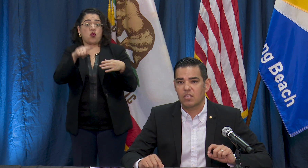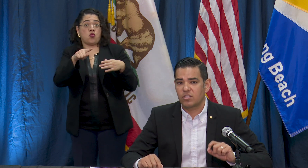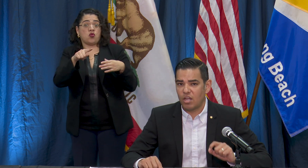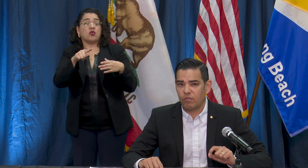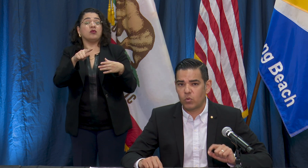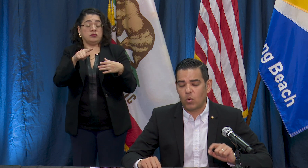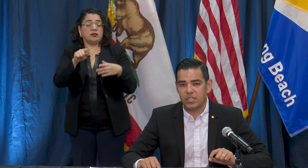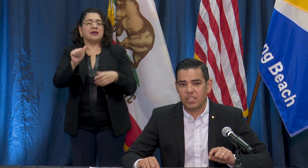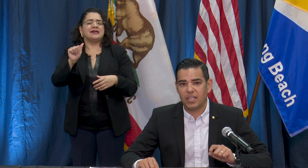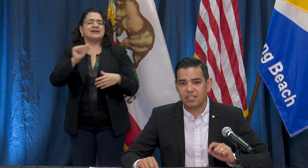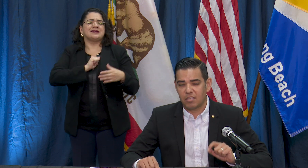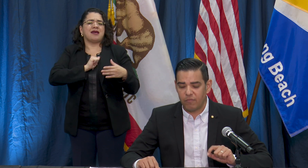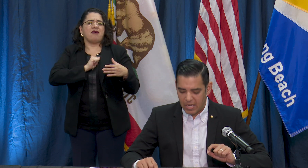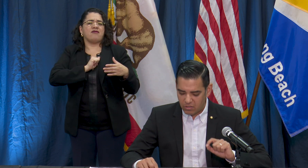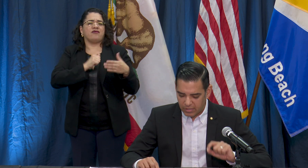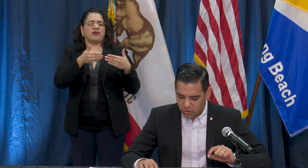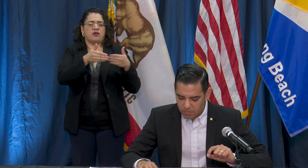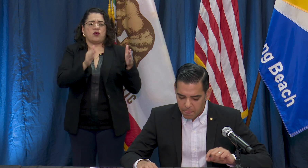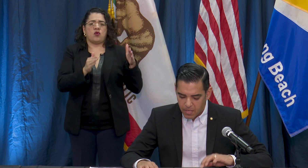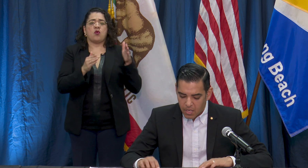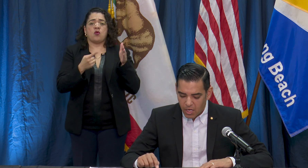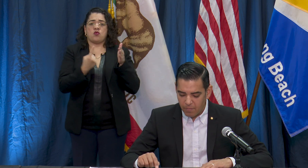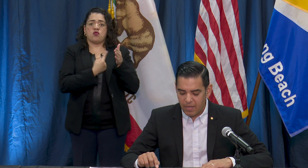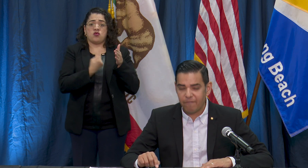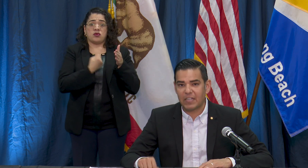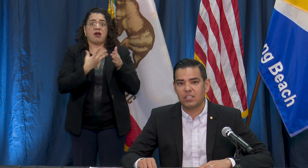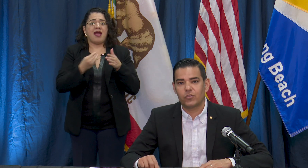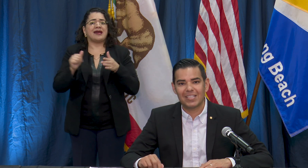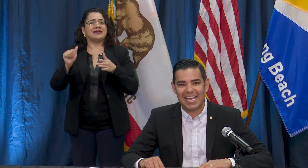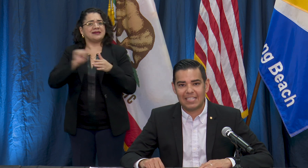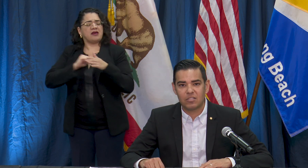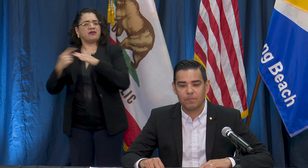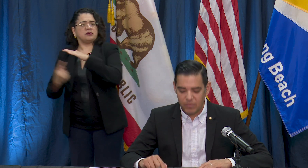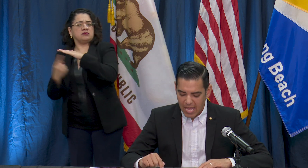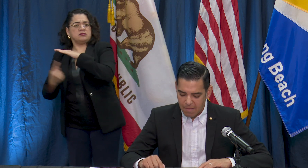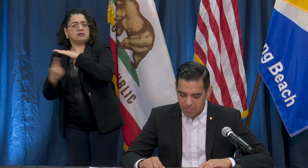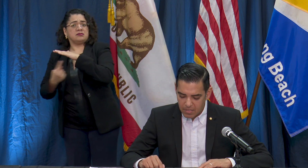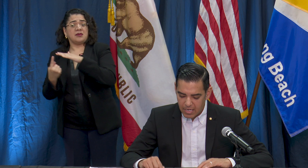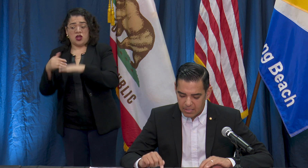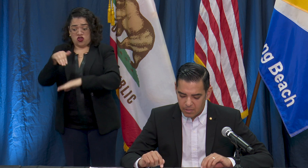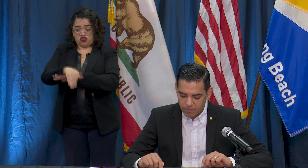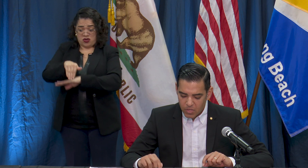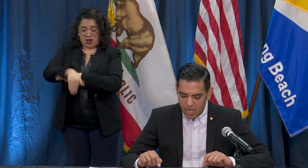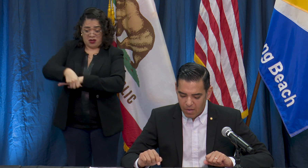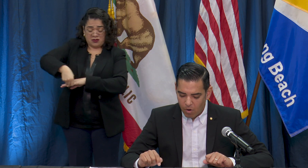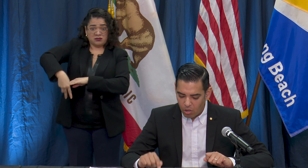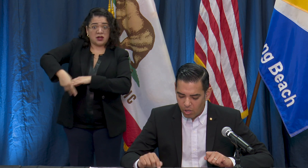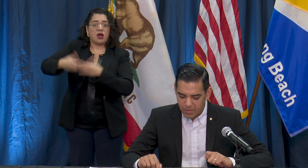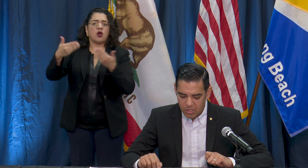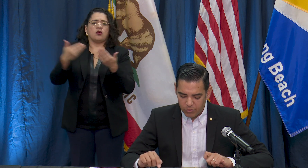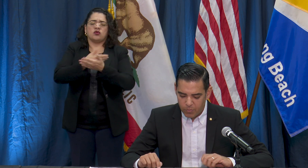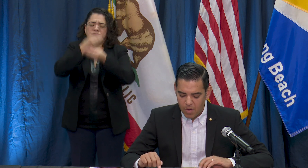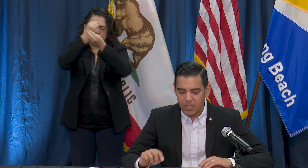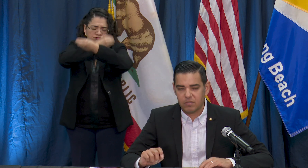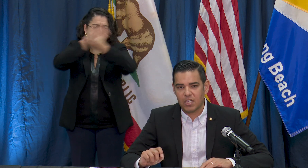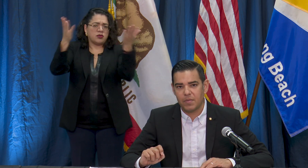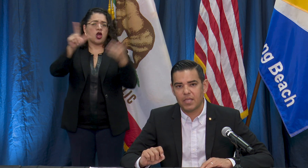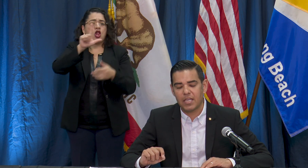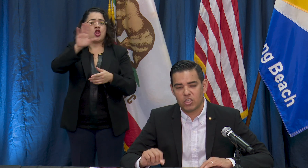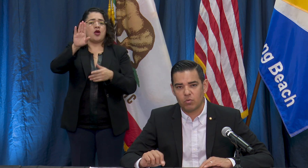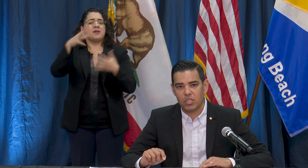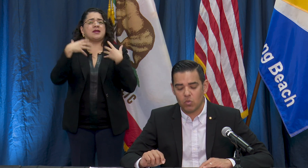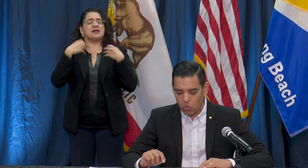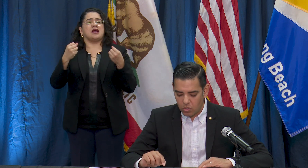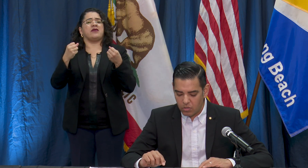to self-quarantine and self-isolation. Effective tonight at midnight, our Long Beach Health Department is going to